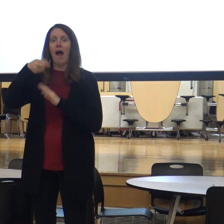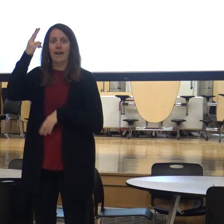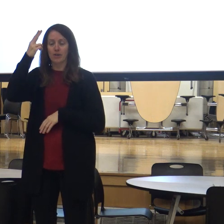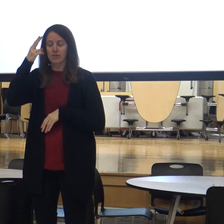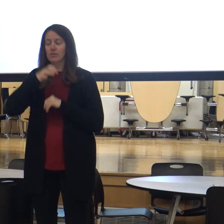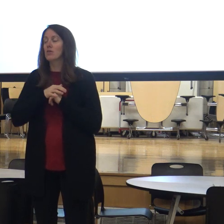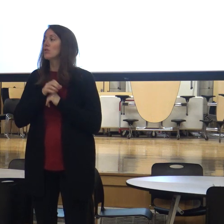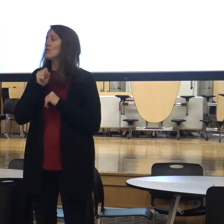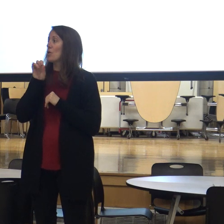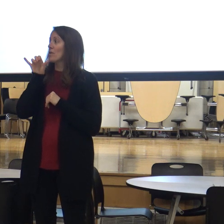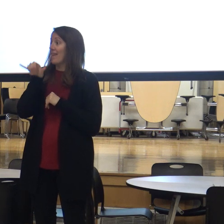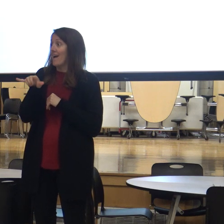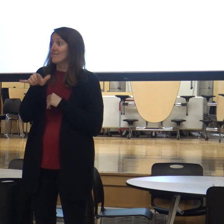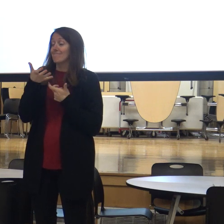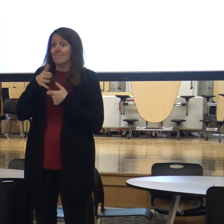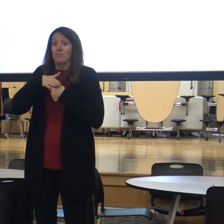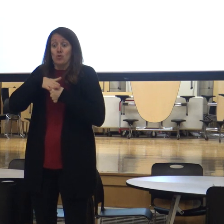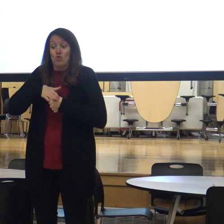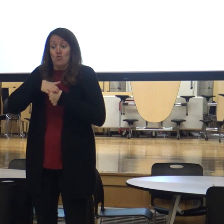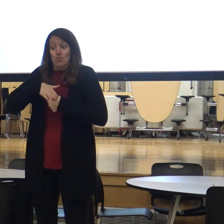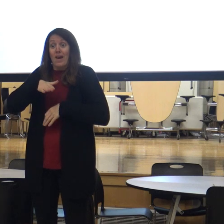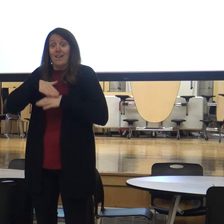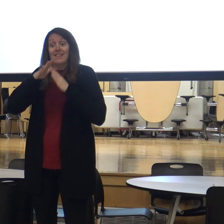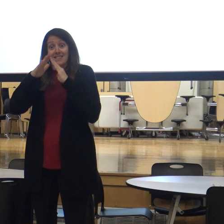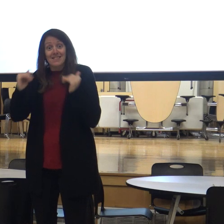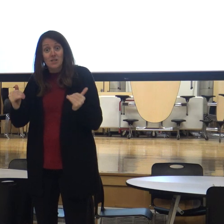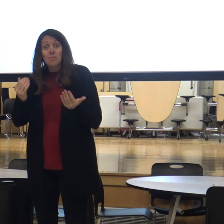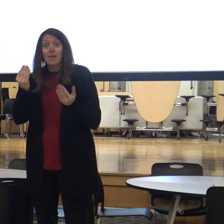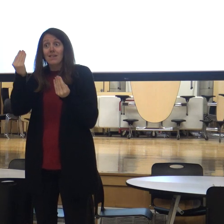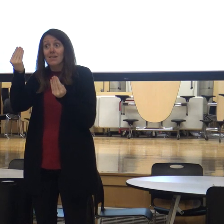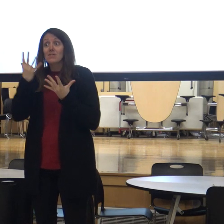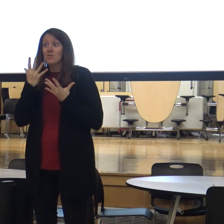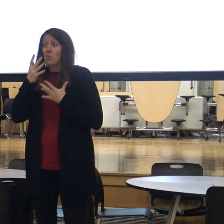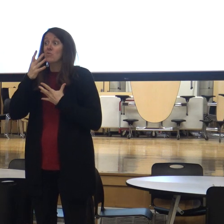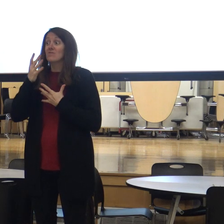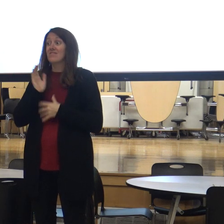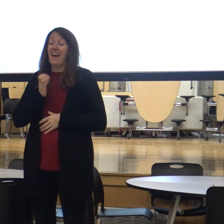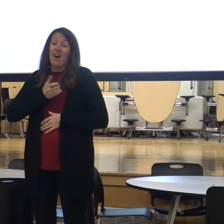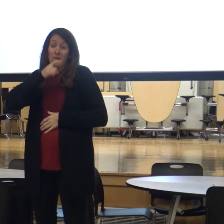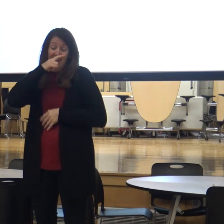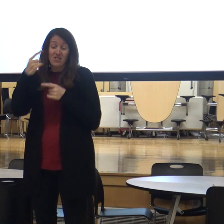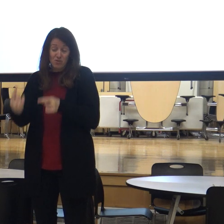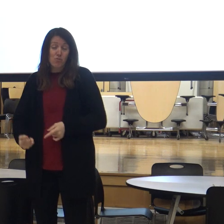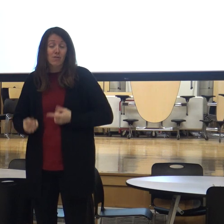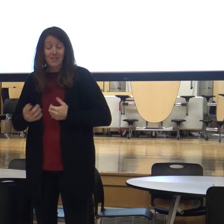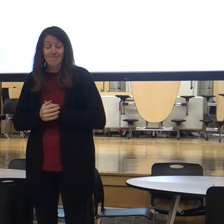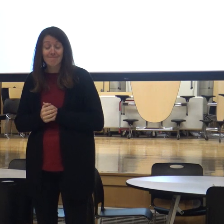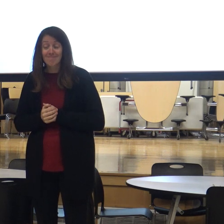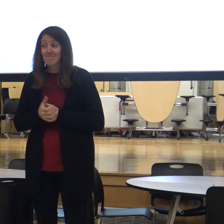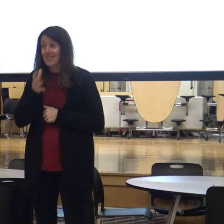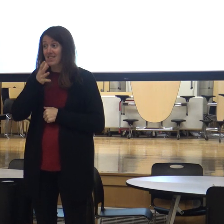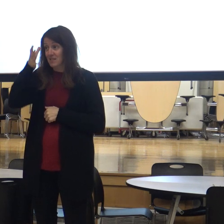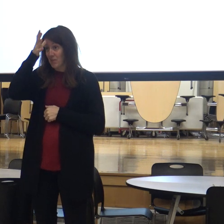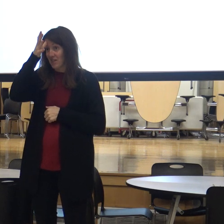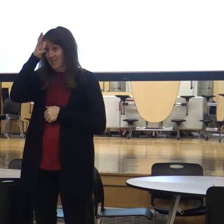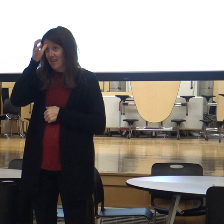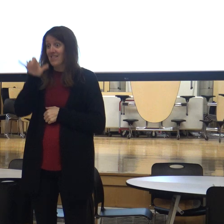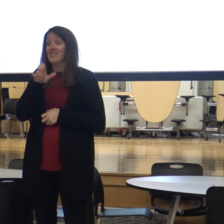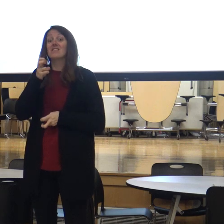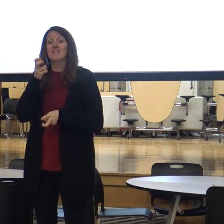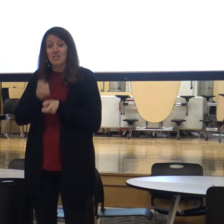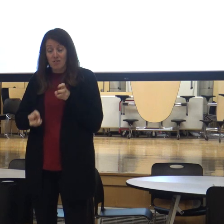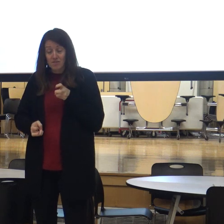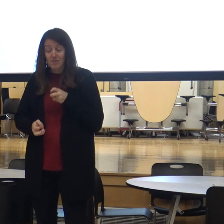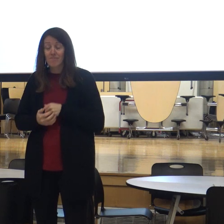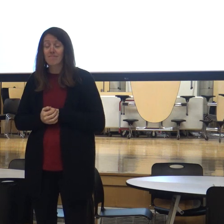so that puts a strain on the system, and it tells us kids are struggling. And as a parent, that's really hard. Again,